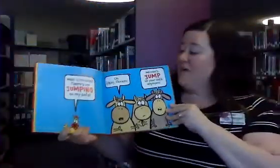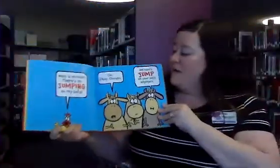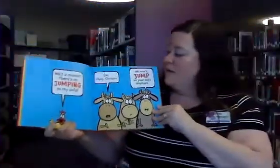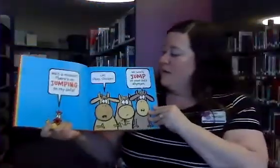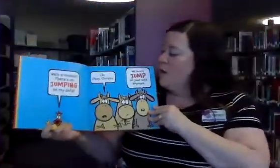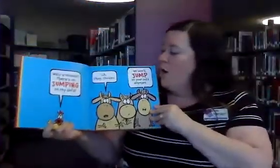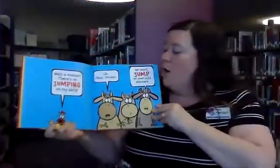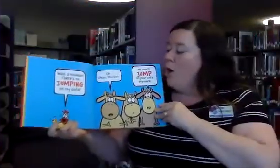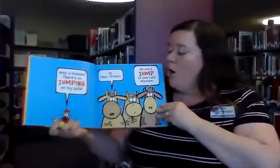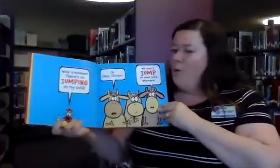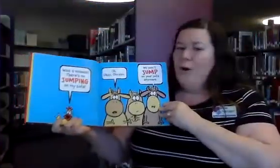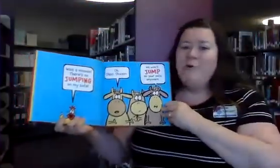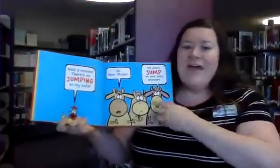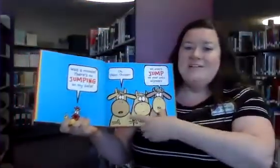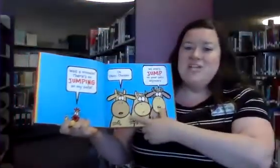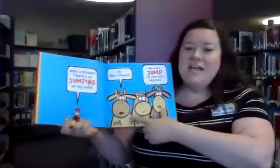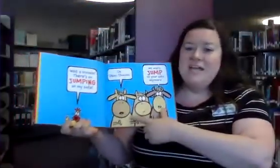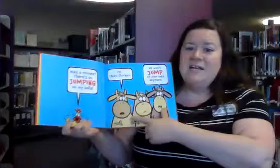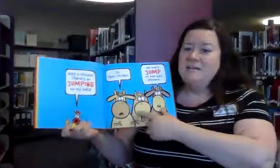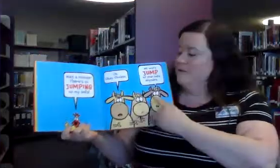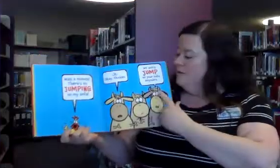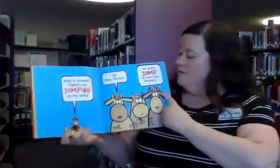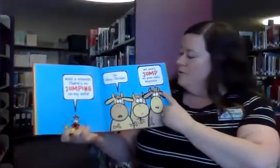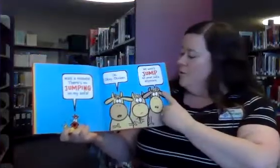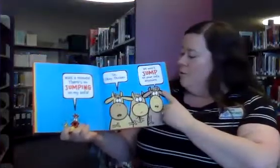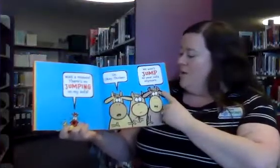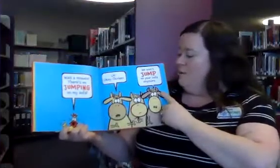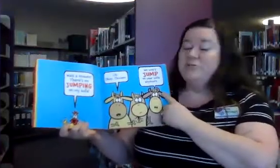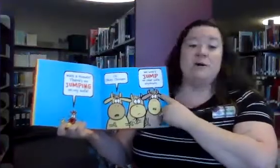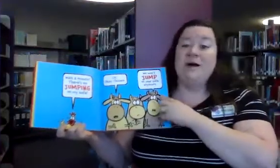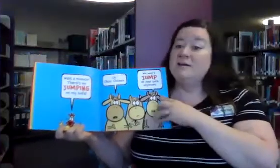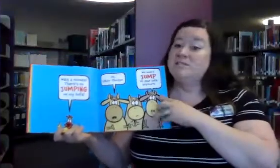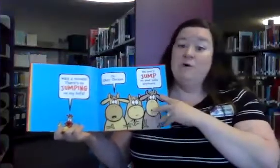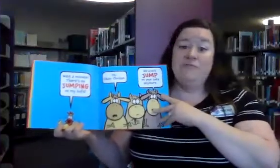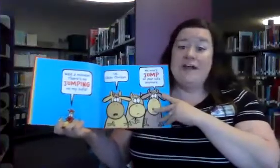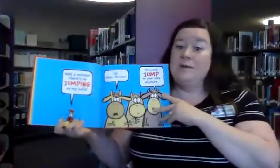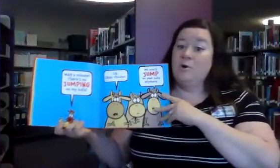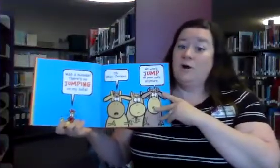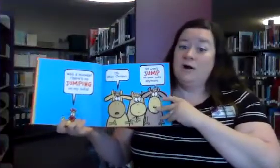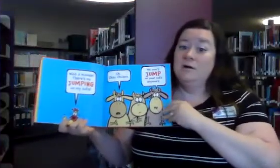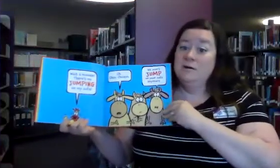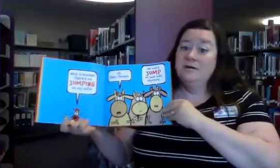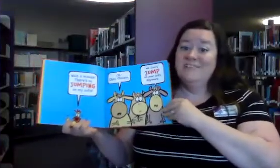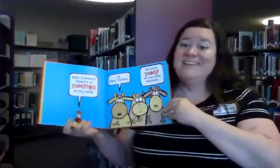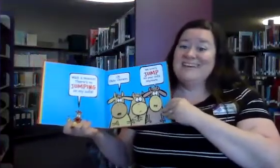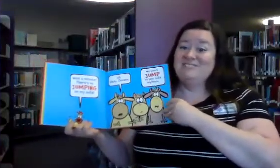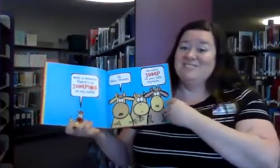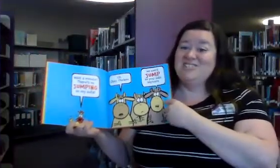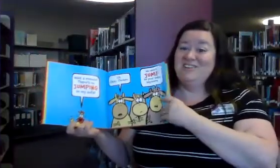that. Oh, okay, Chicken. We won't jump on your sofa anymore. I think the cows are sorry